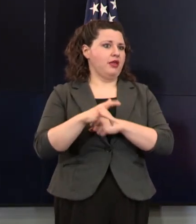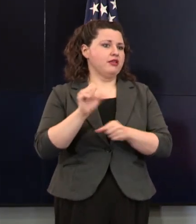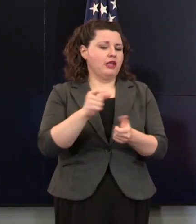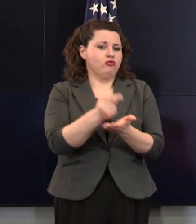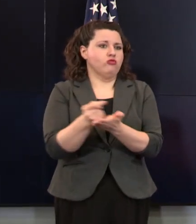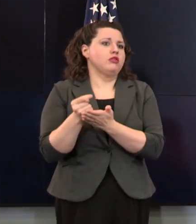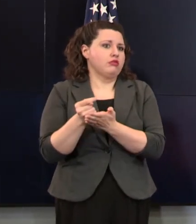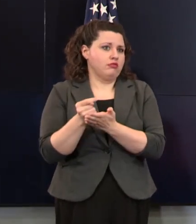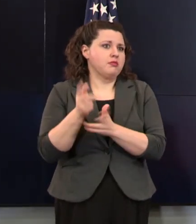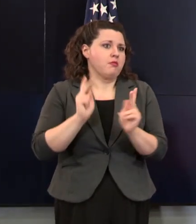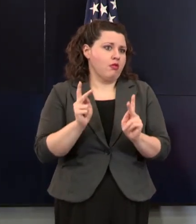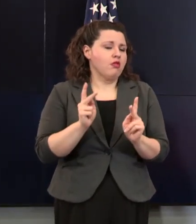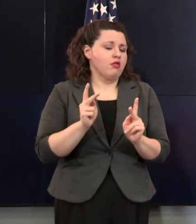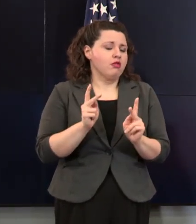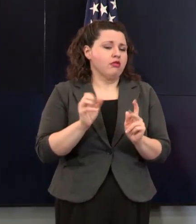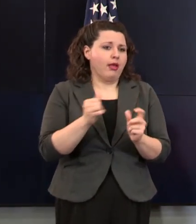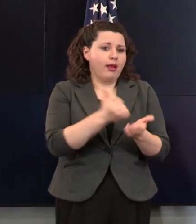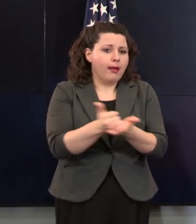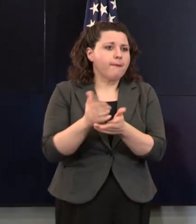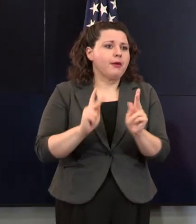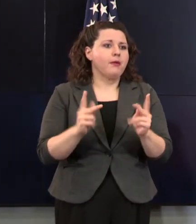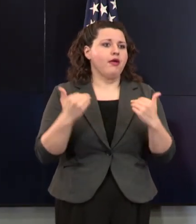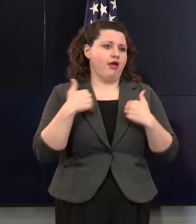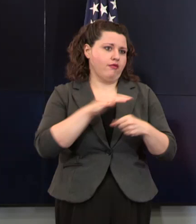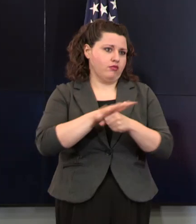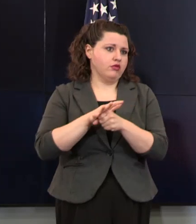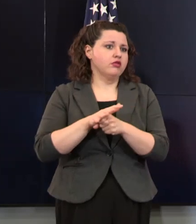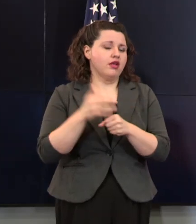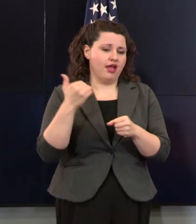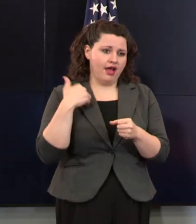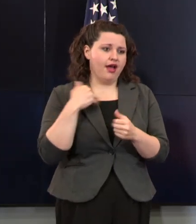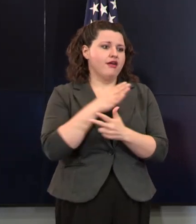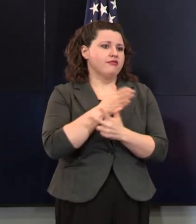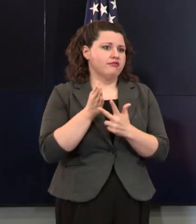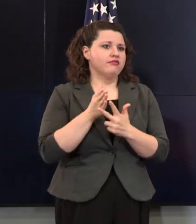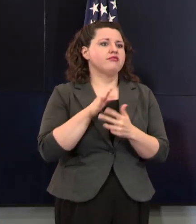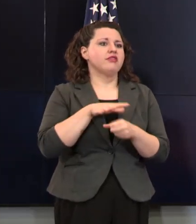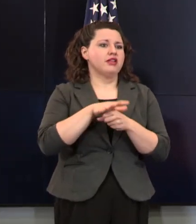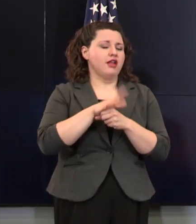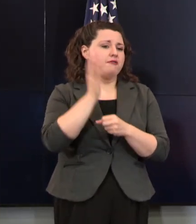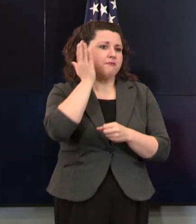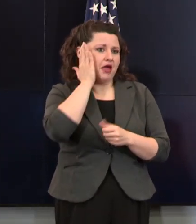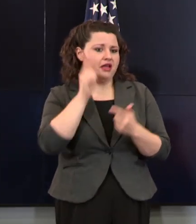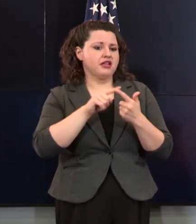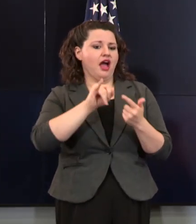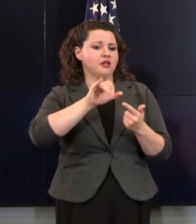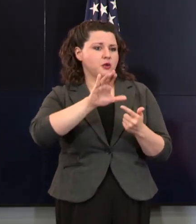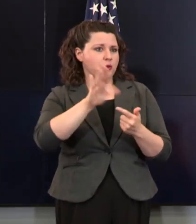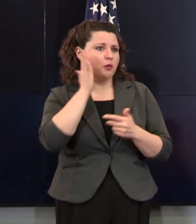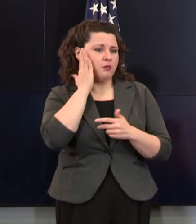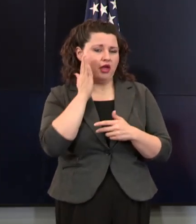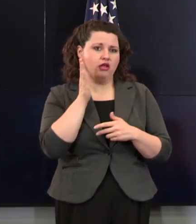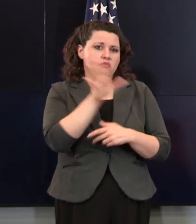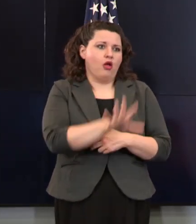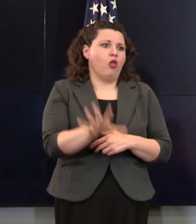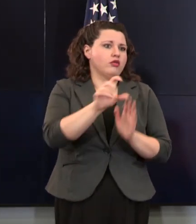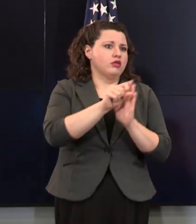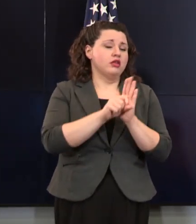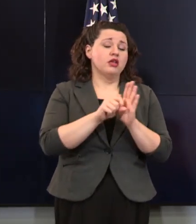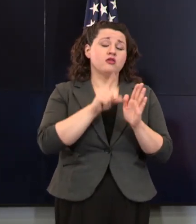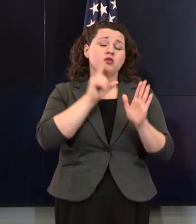good excess of beds and vents and ICU beds across the state, which is good. And unprecedented